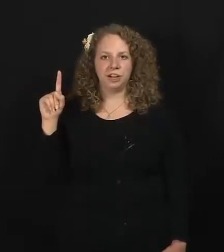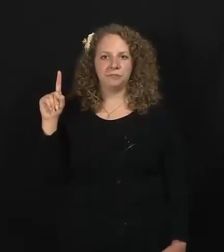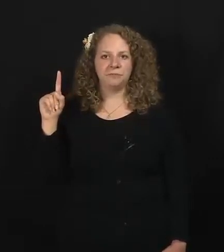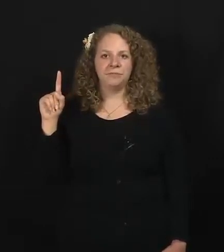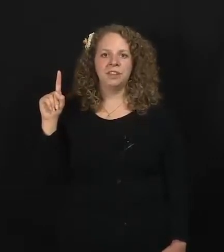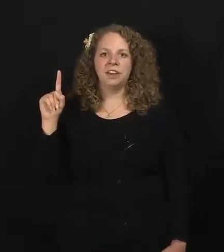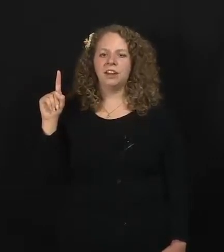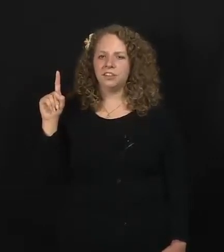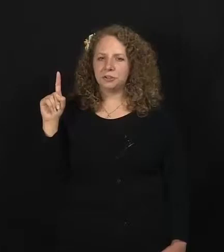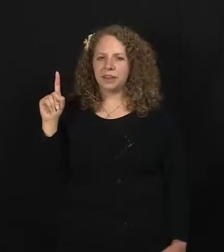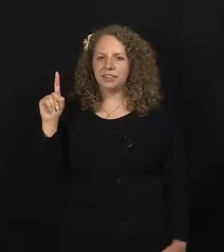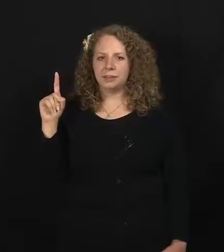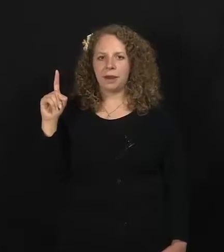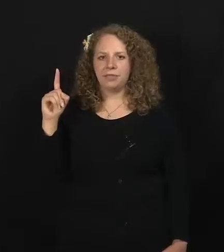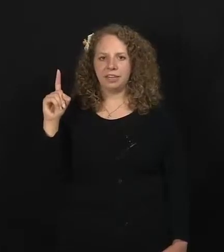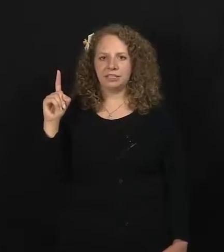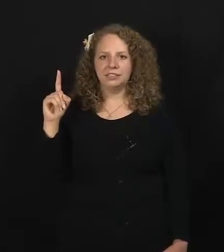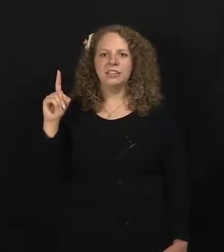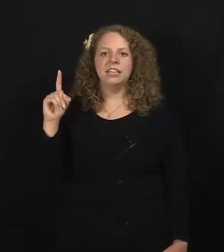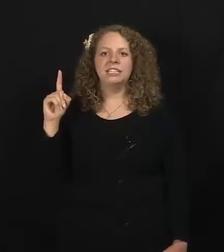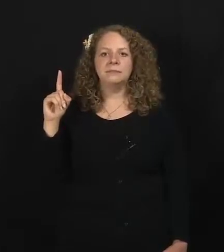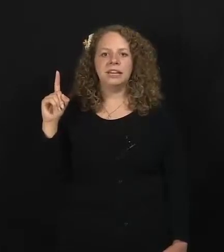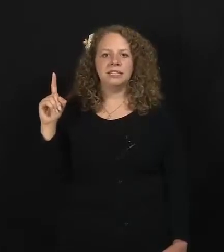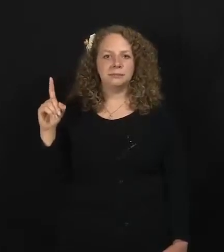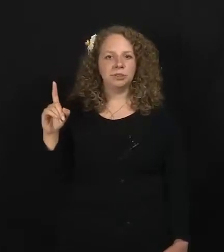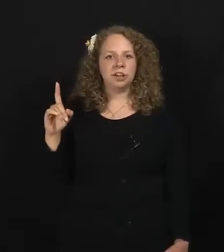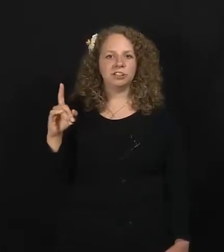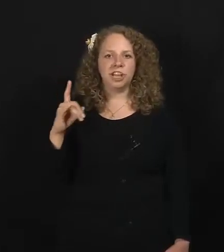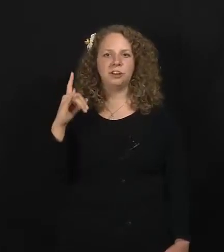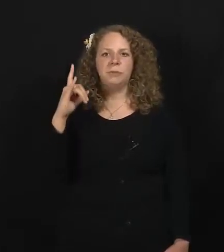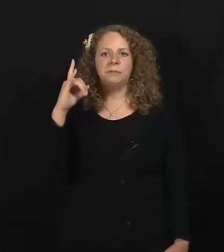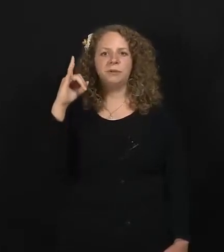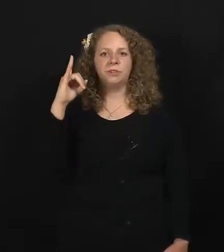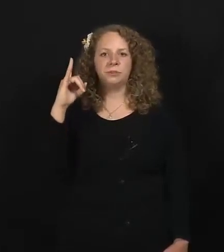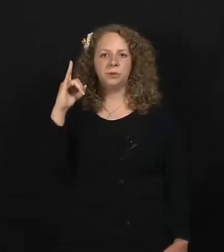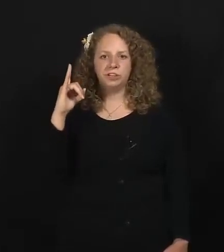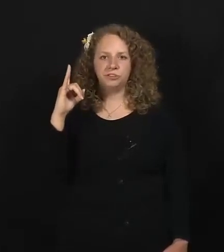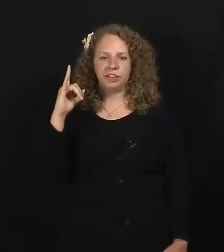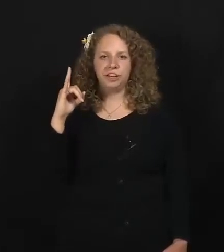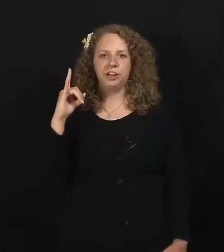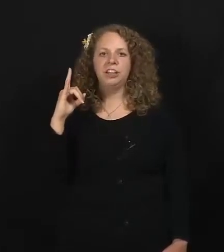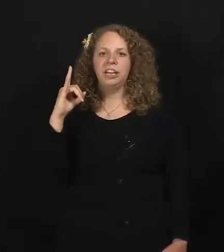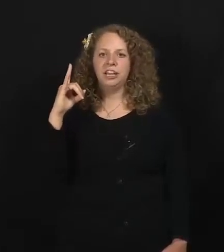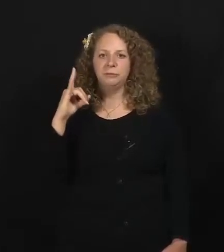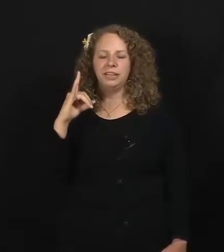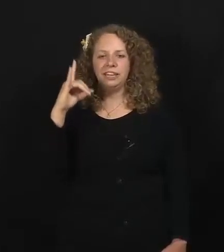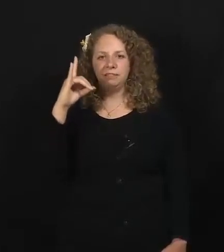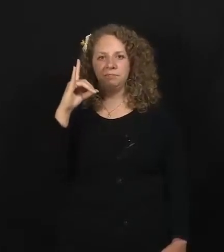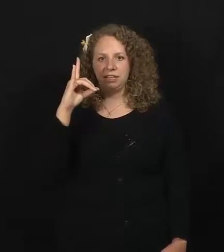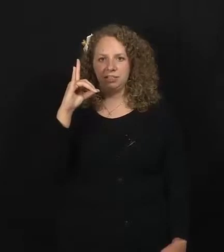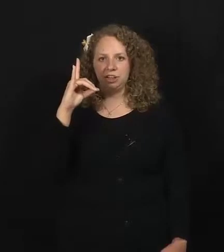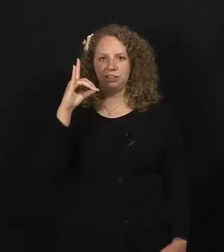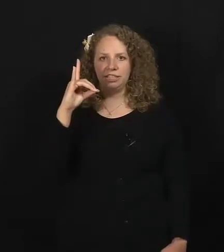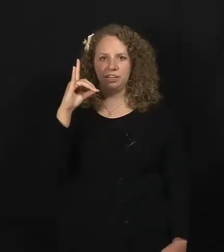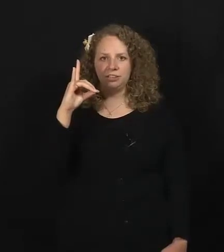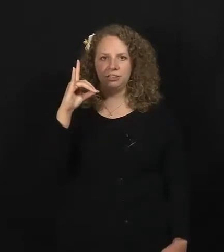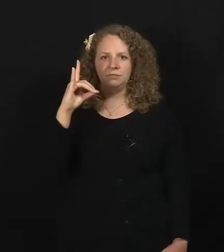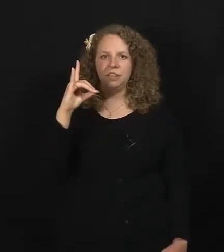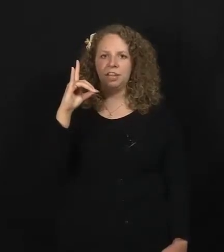finger. Another way to think about this is to make a simple dog shadow puppet with your pointer finger and your pinky as the dog's ears, and